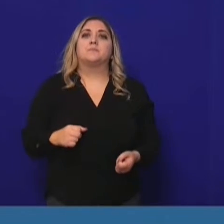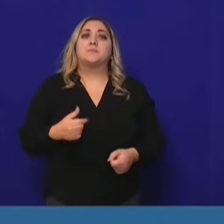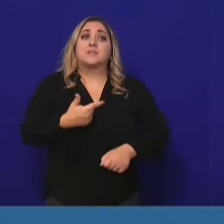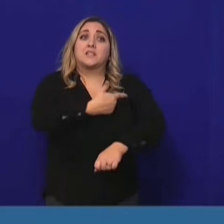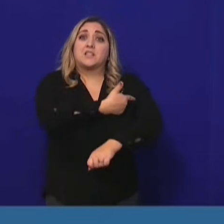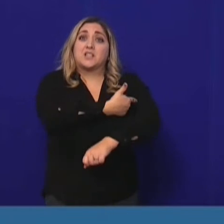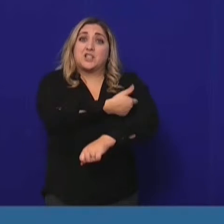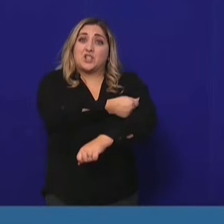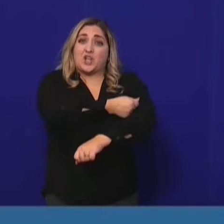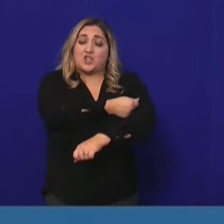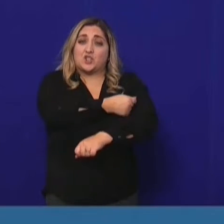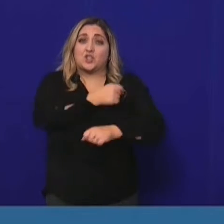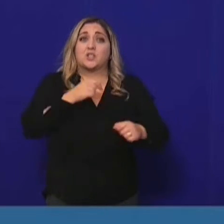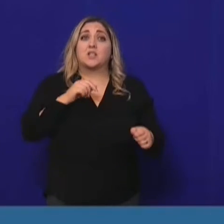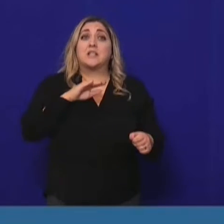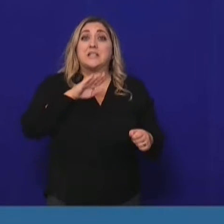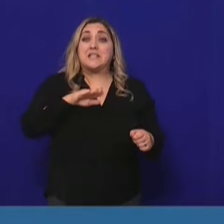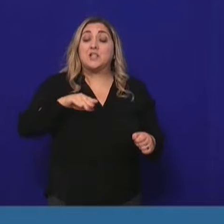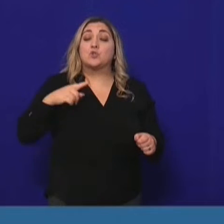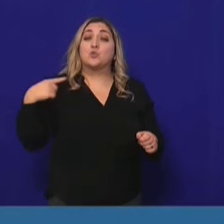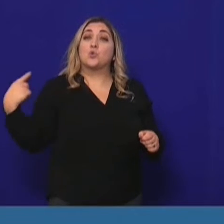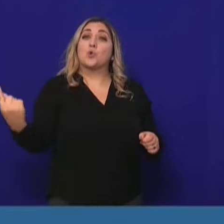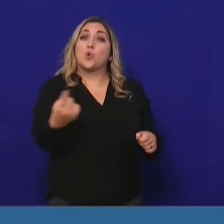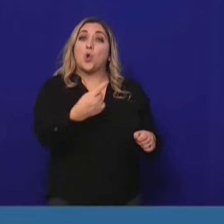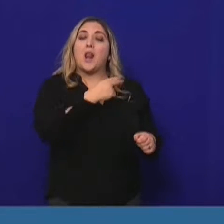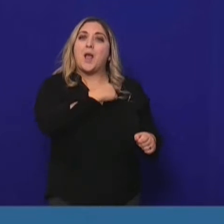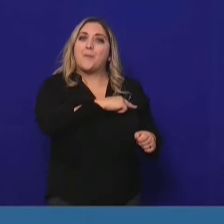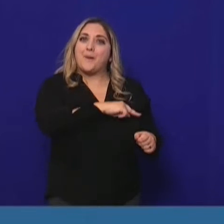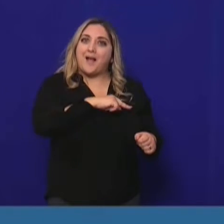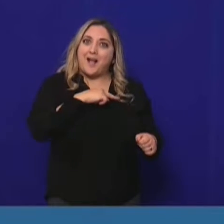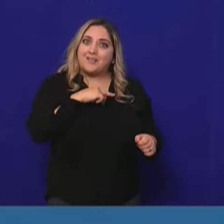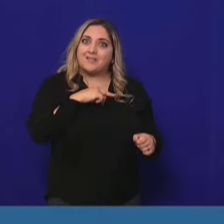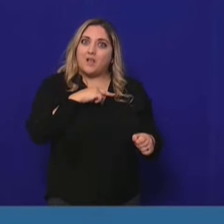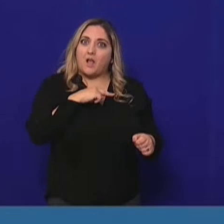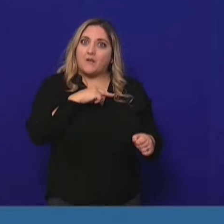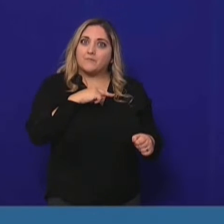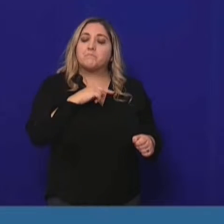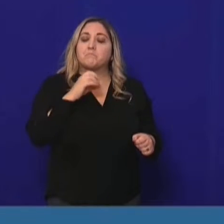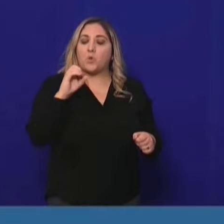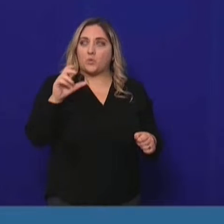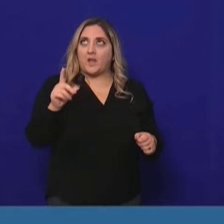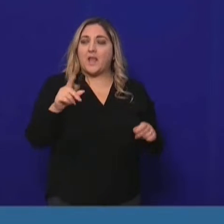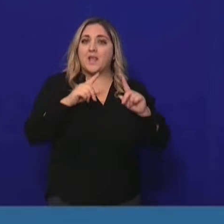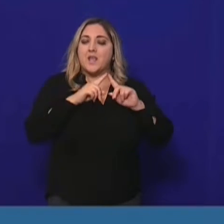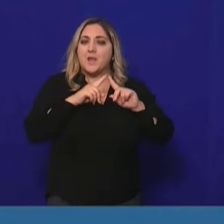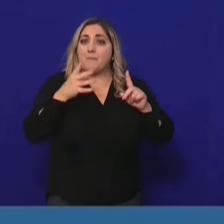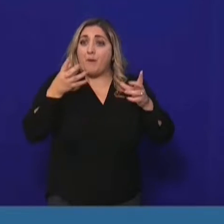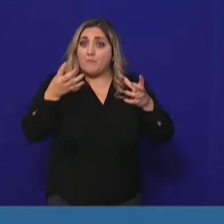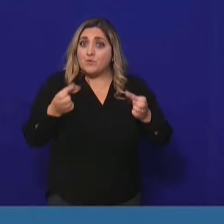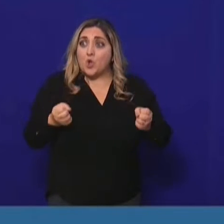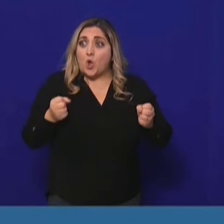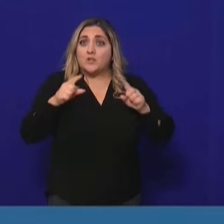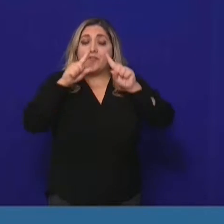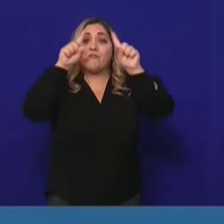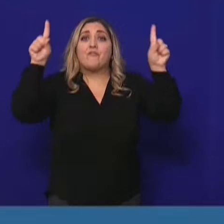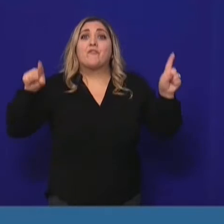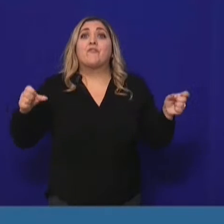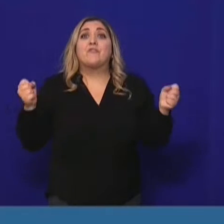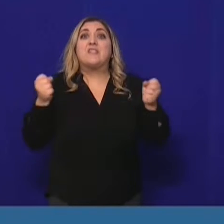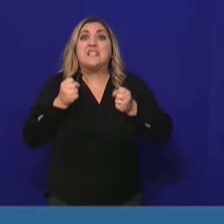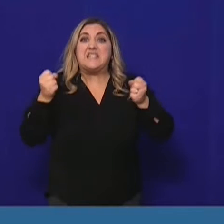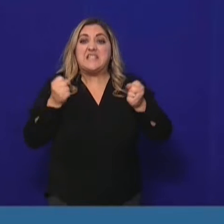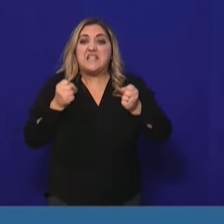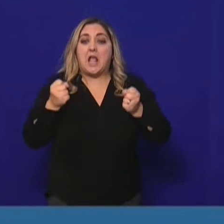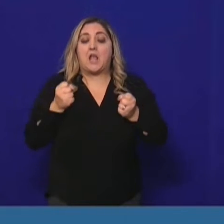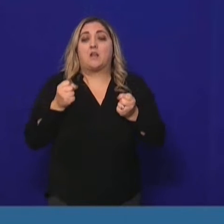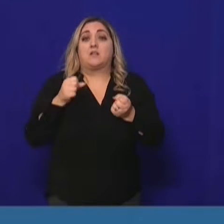health clinics in Malta. Do they have the facilities to store it at cold temperatures? Or will people have to come to